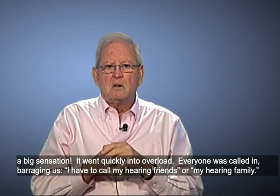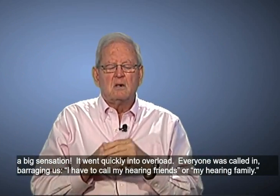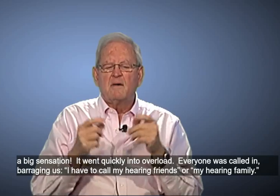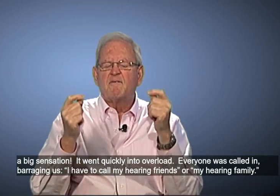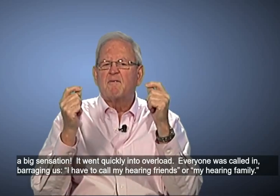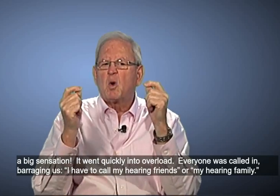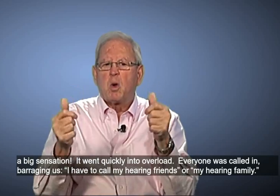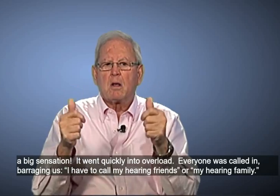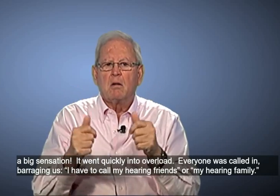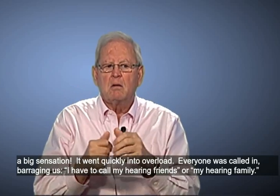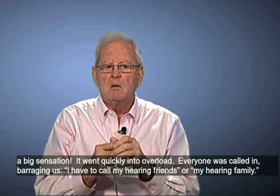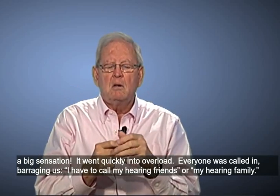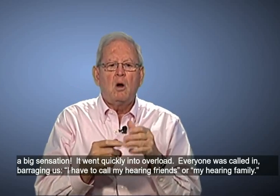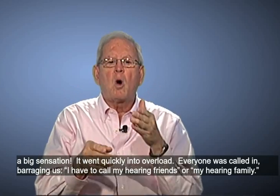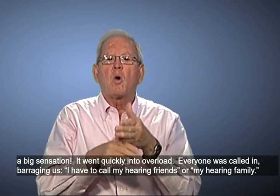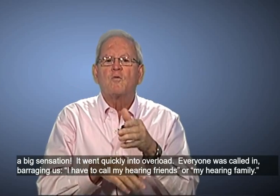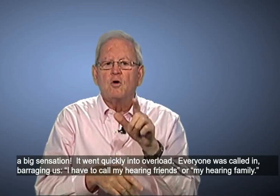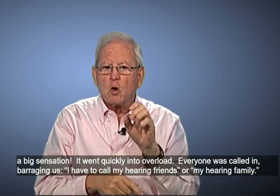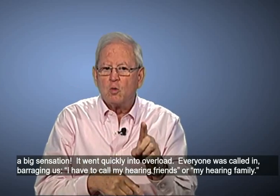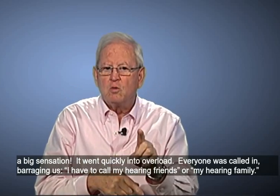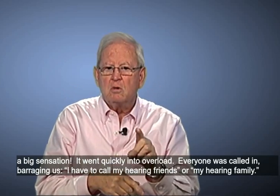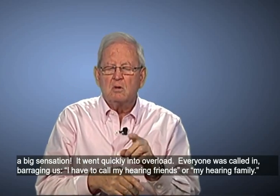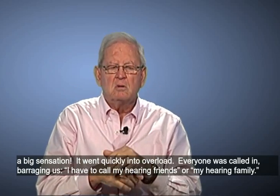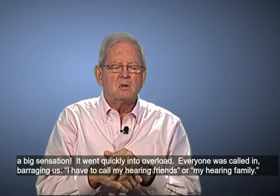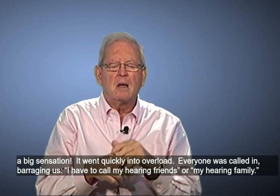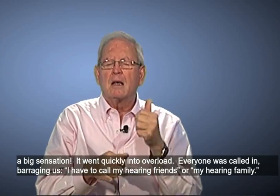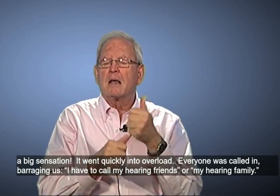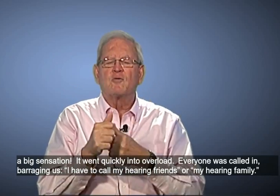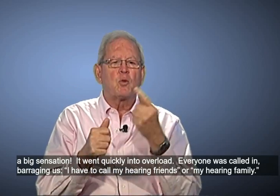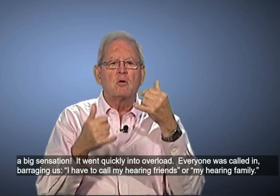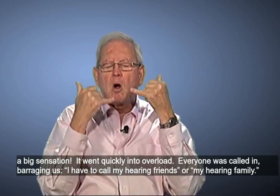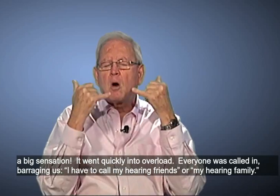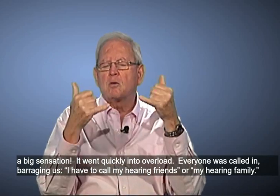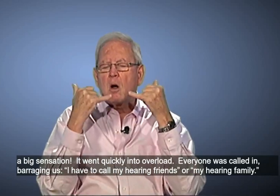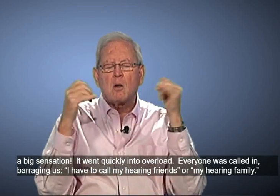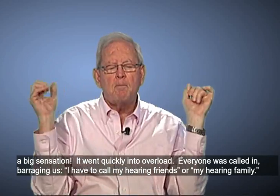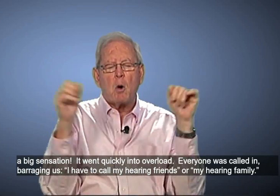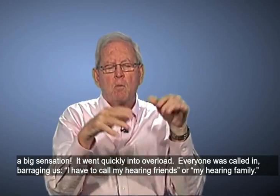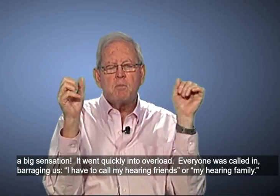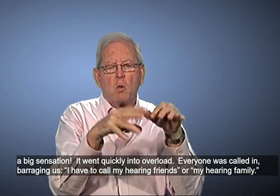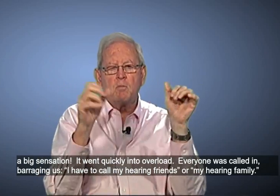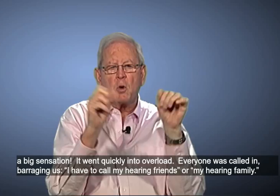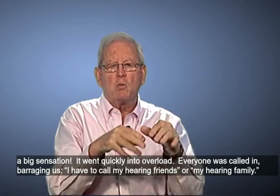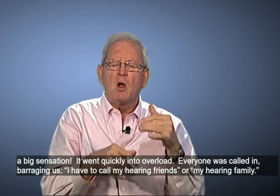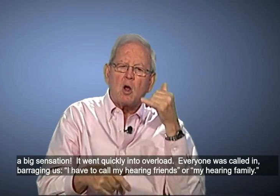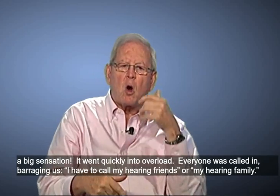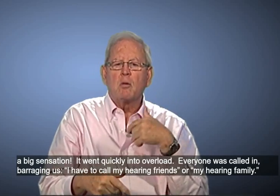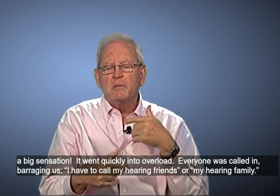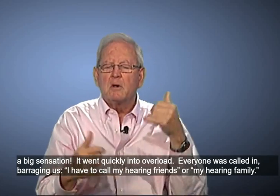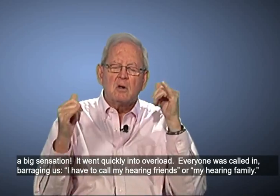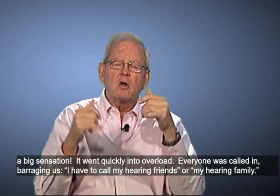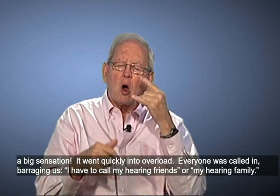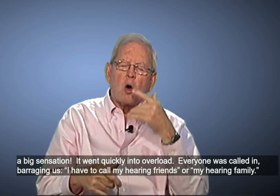went quickly into overload. Everyone was called in, barraging us. I have to call my